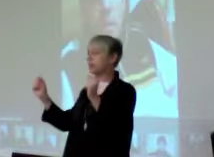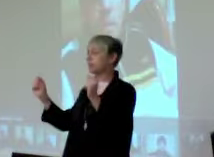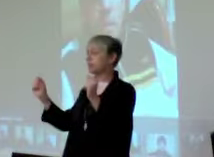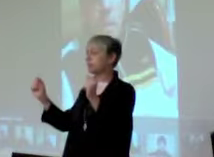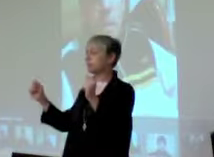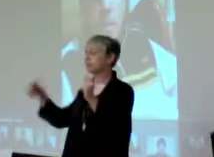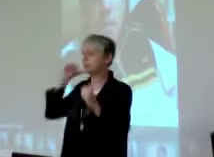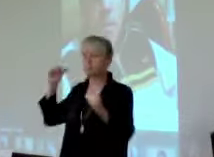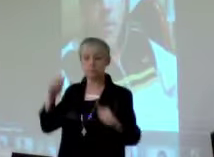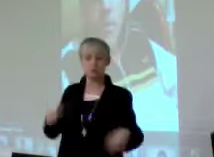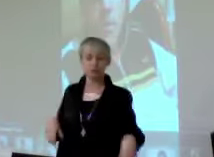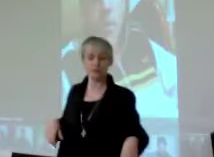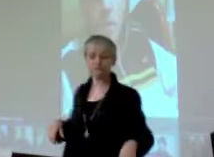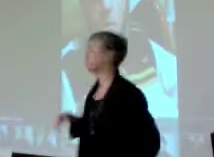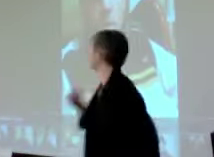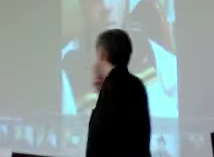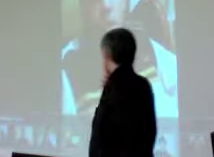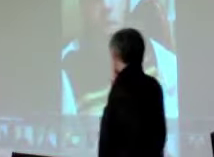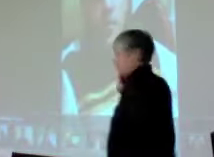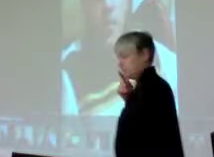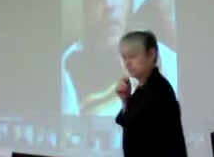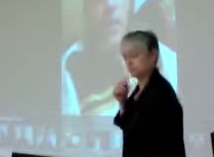to do that? Let's go.